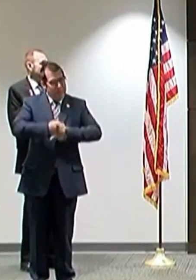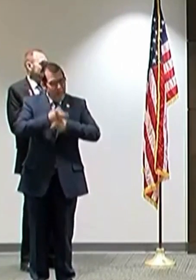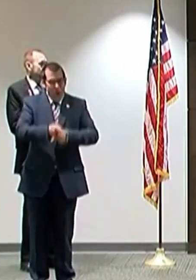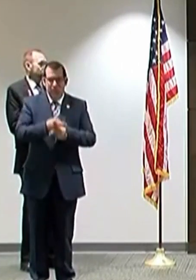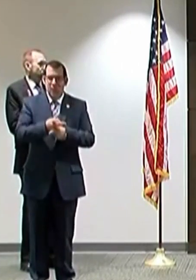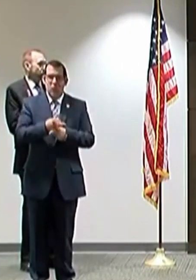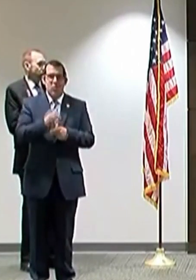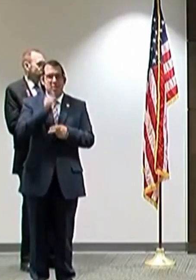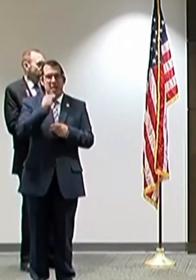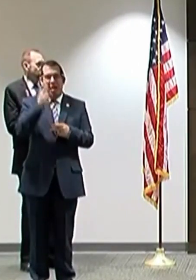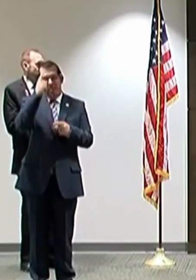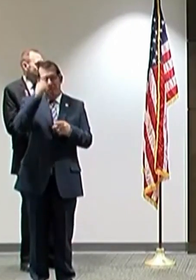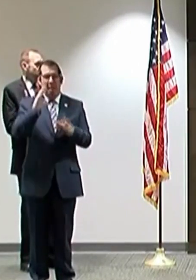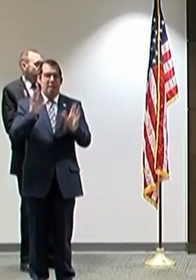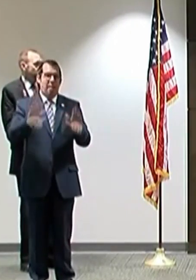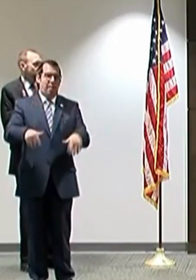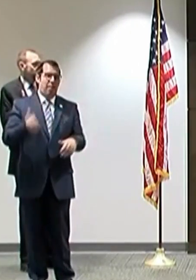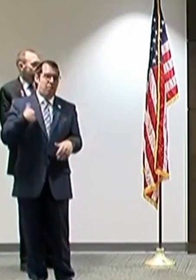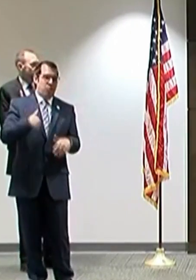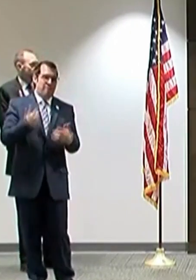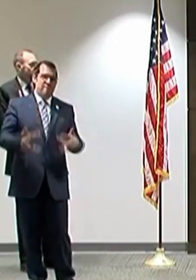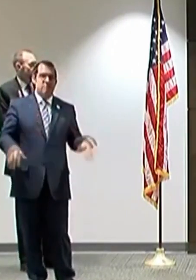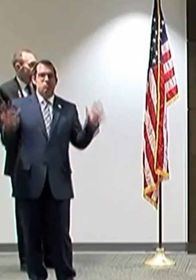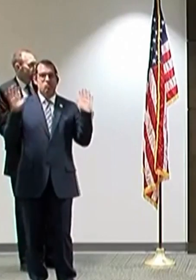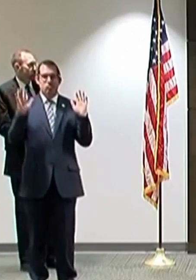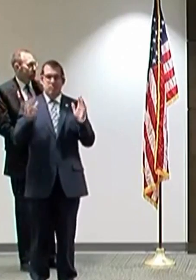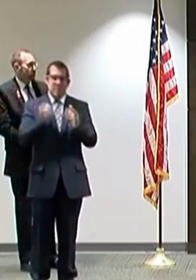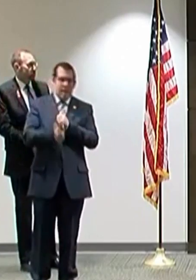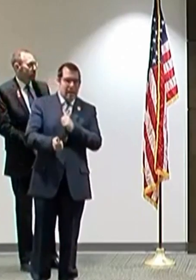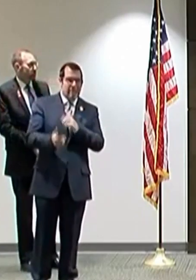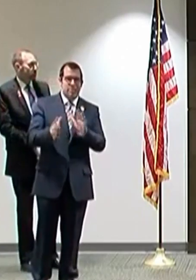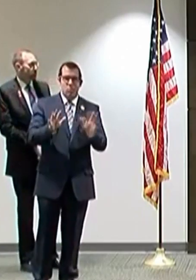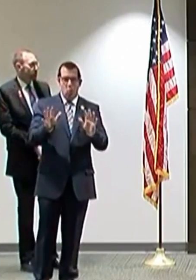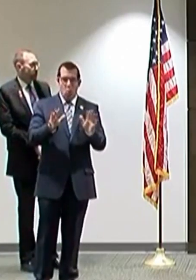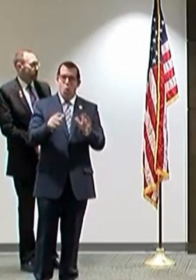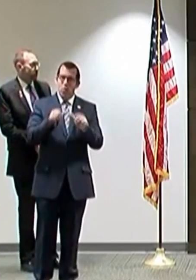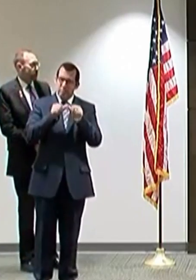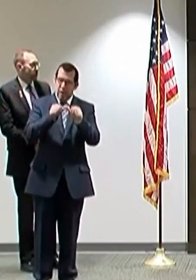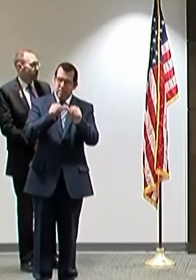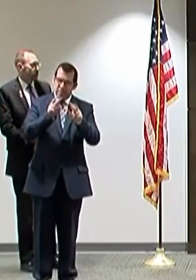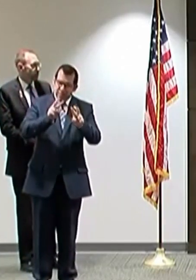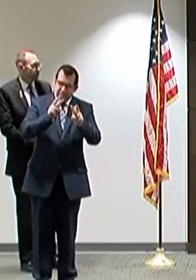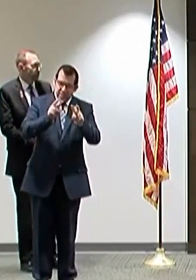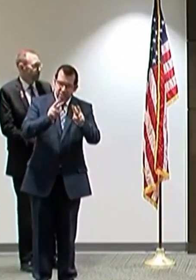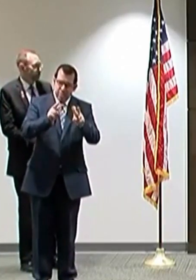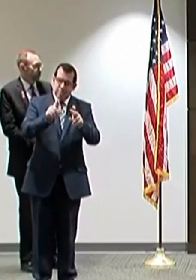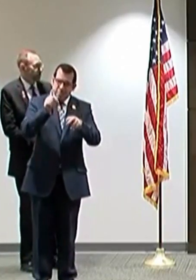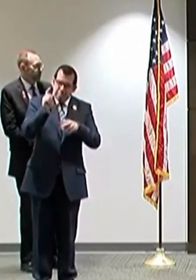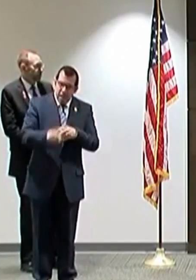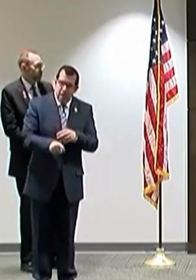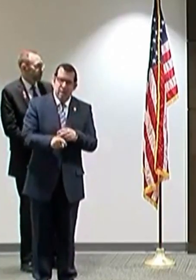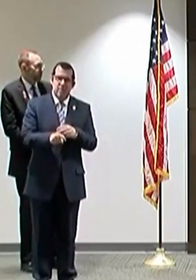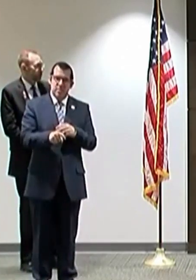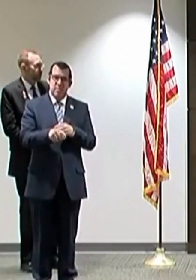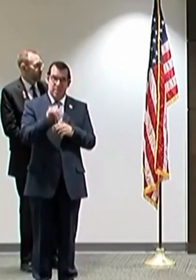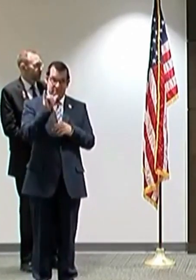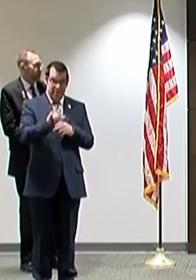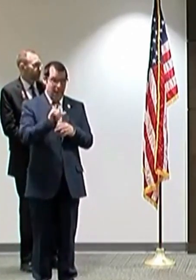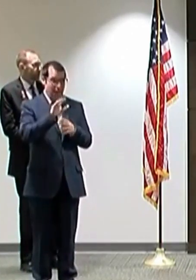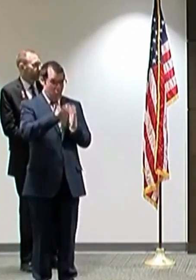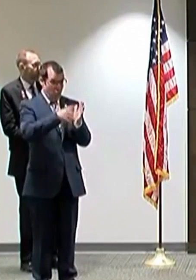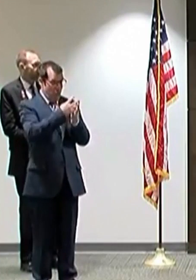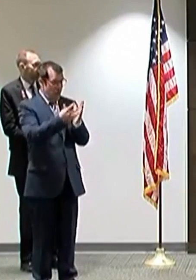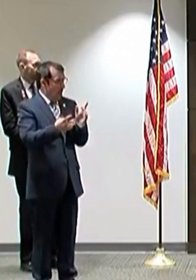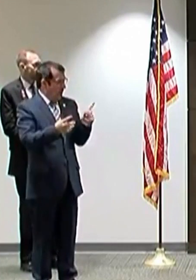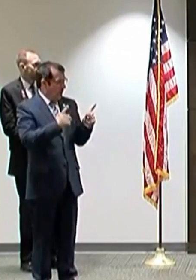cannot say, well, we're past that. It's a matter of constant vigilance that we have to have, and that graphic speaks